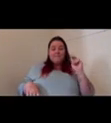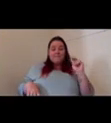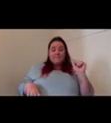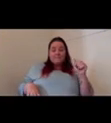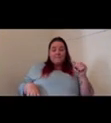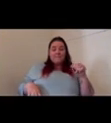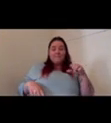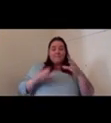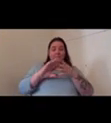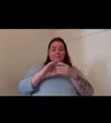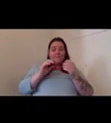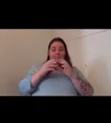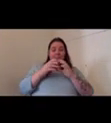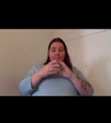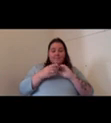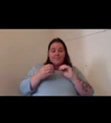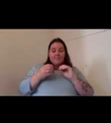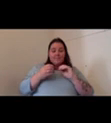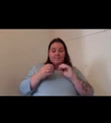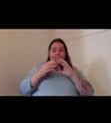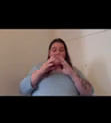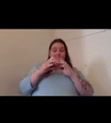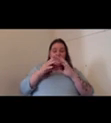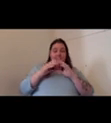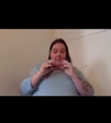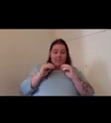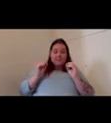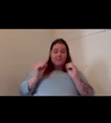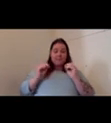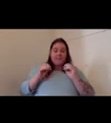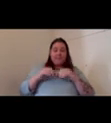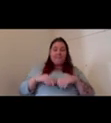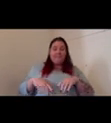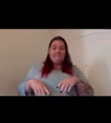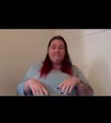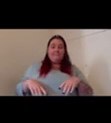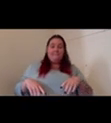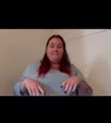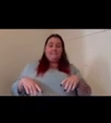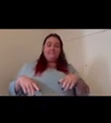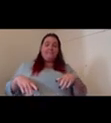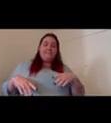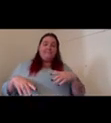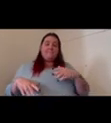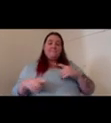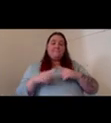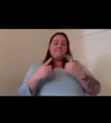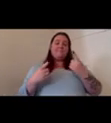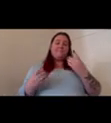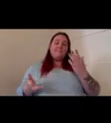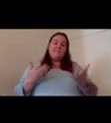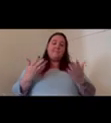So you can also go to AA or NA meetings.